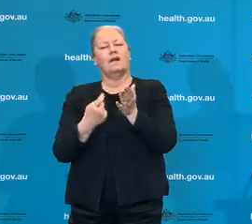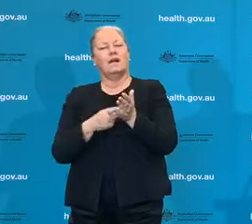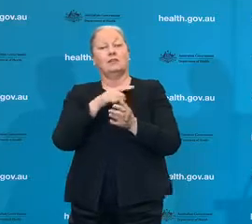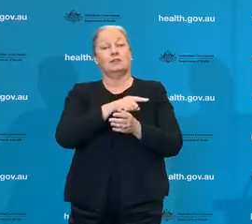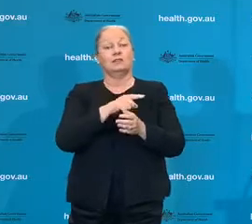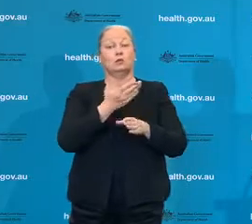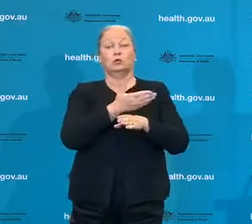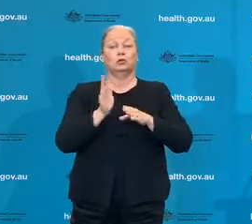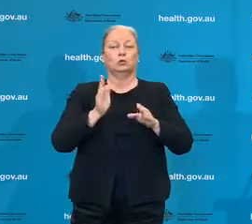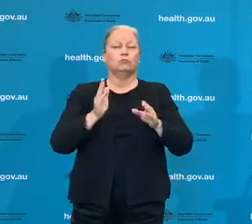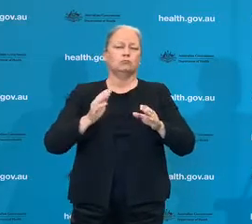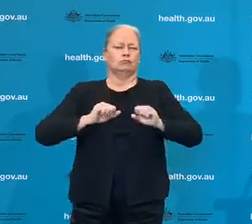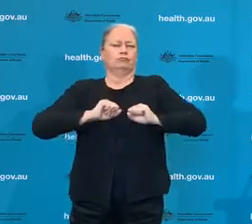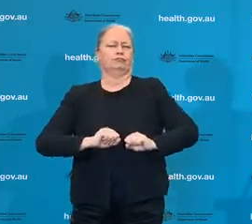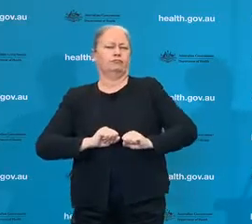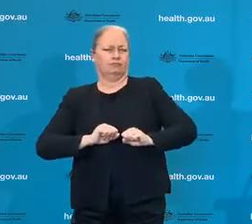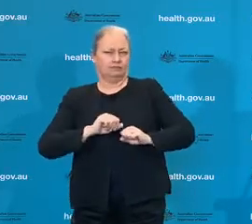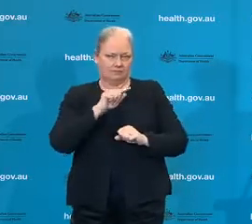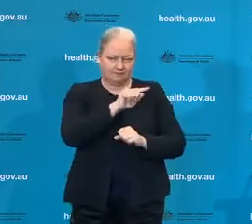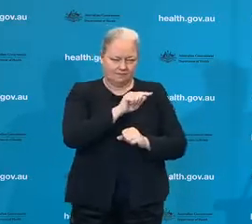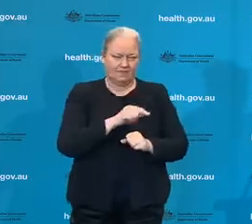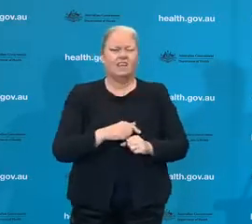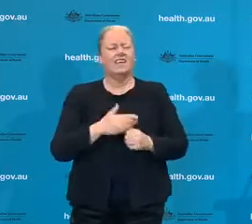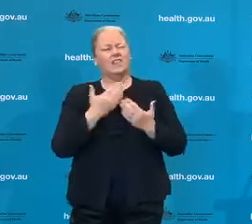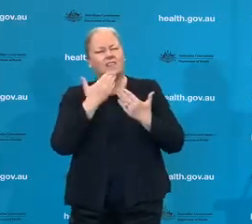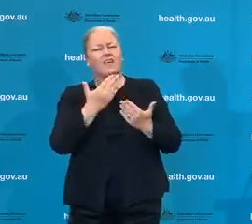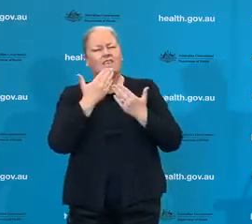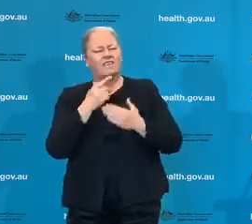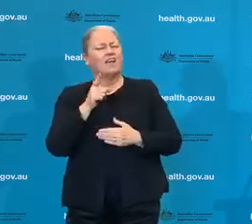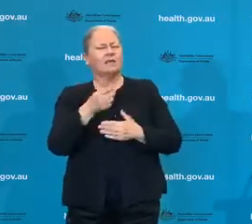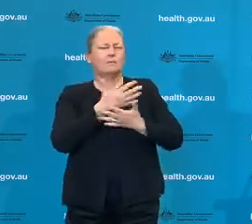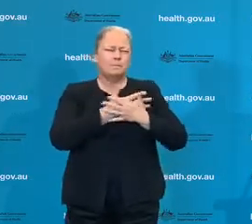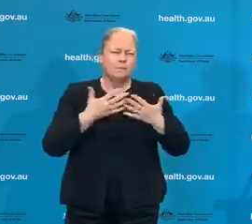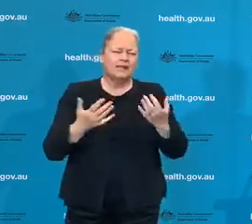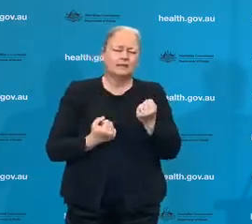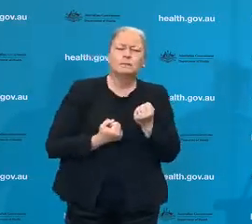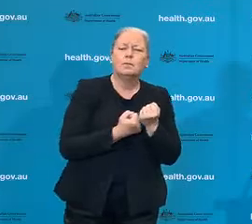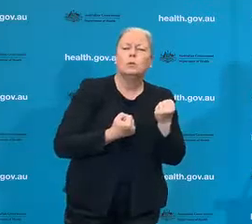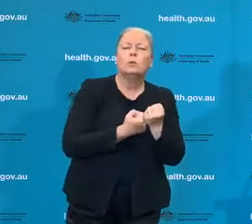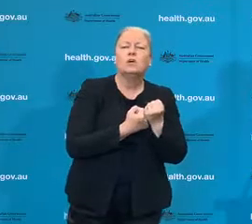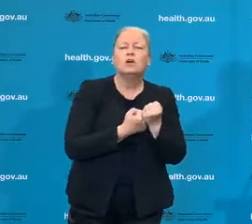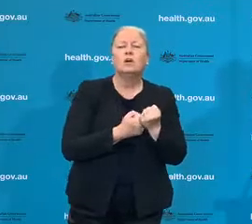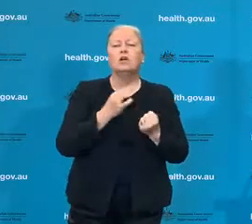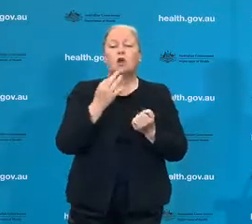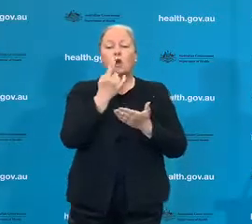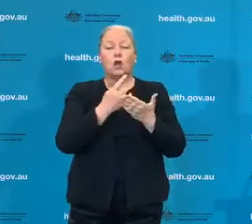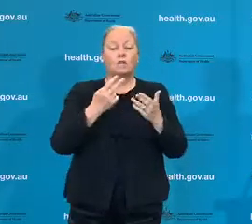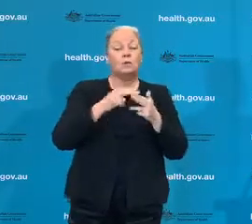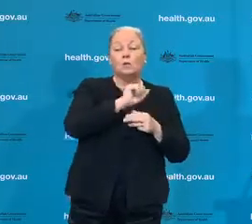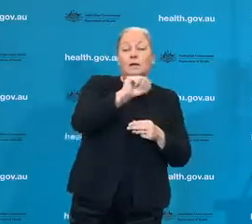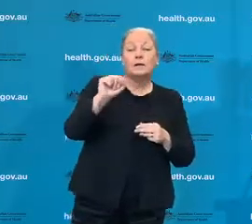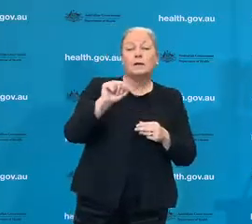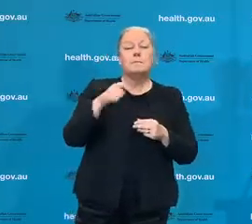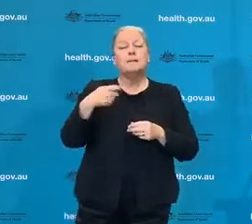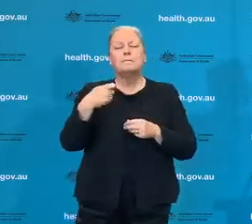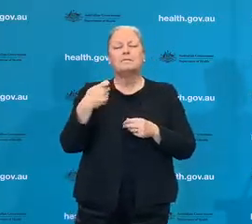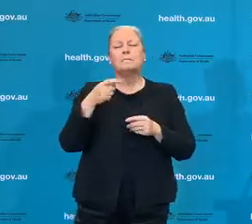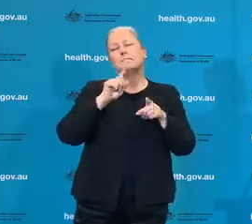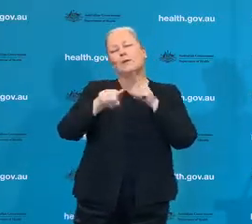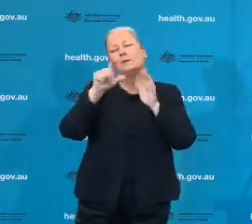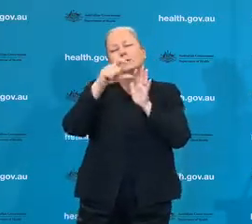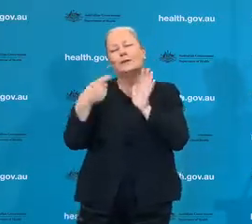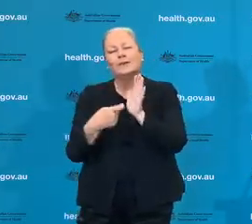Australian Medical Association, for their advocacy in this space. Not just for its members, who are largely doctors, but